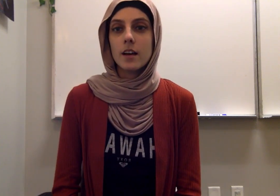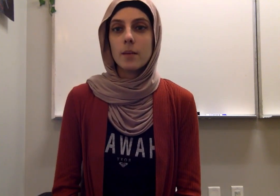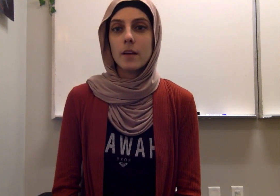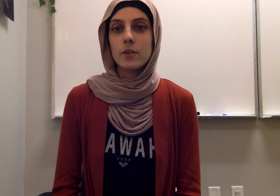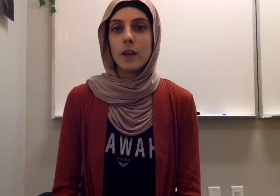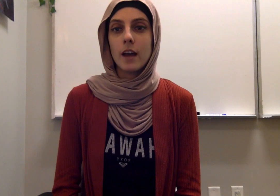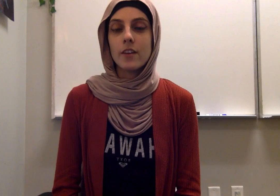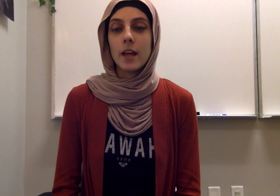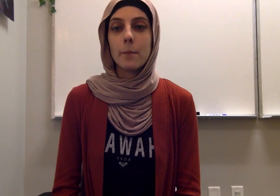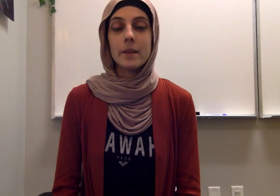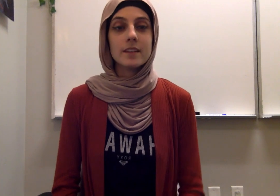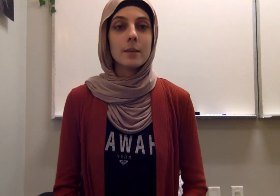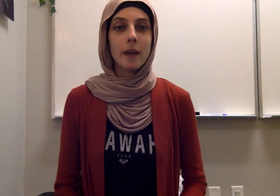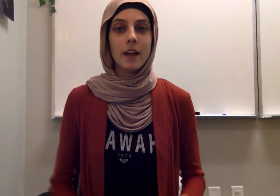If you have a busy pattern,